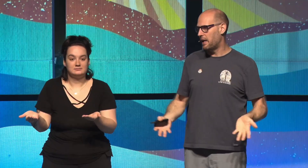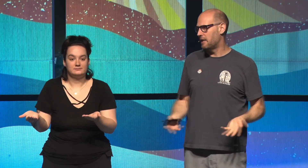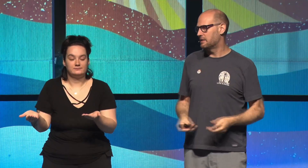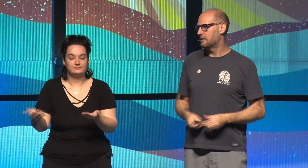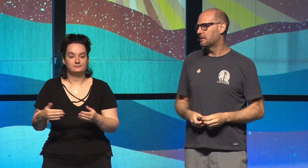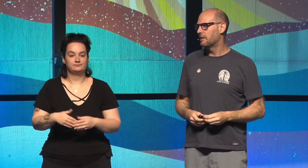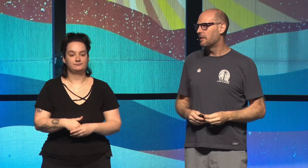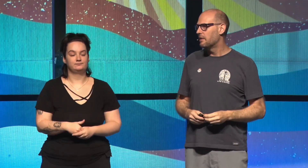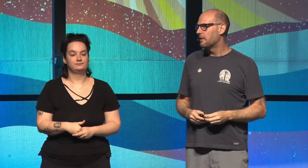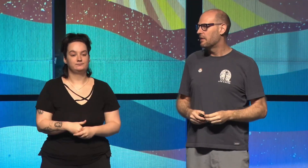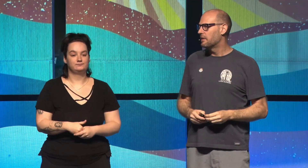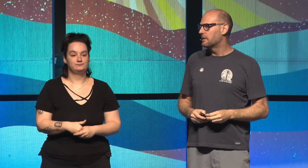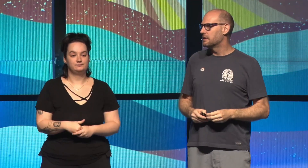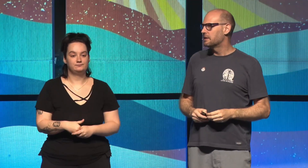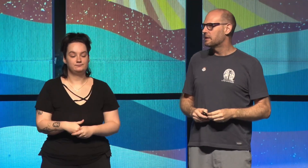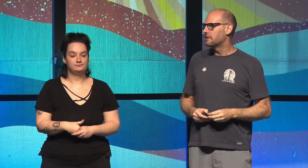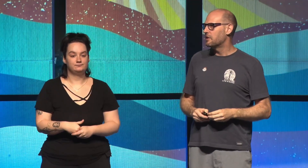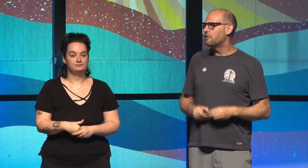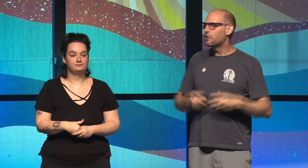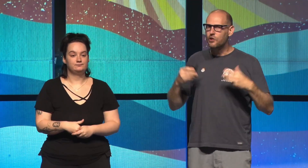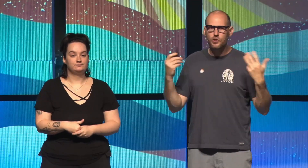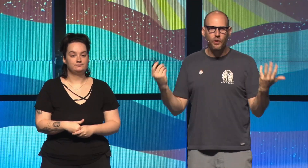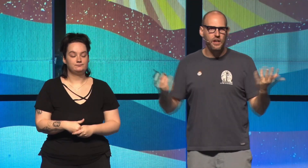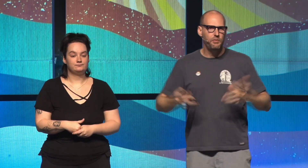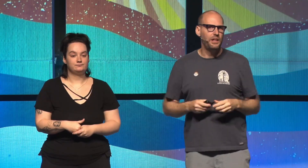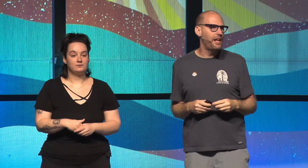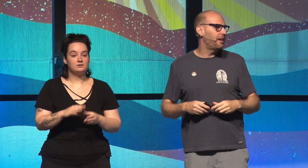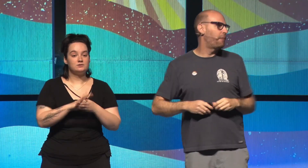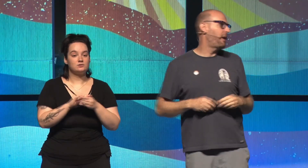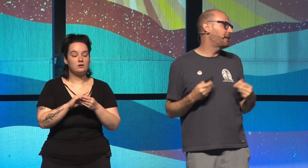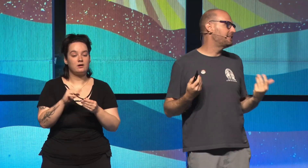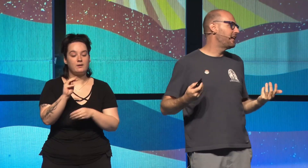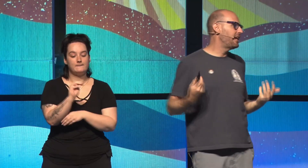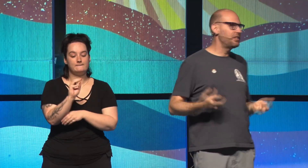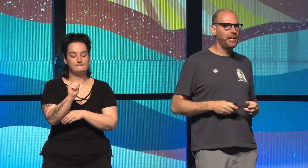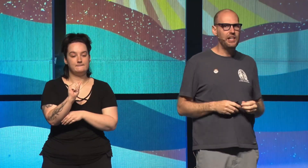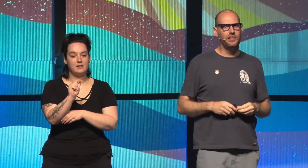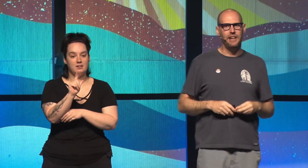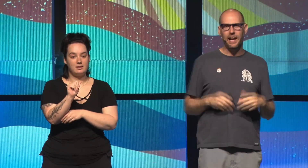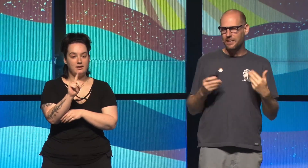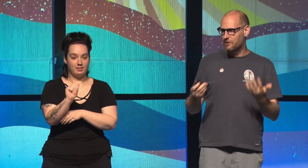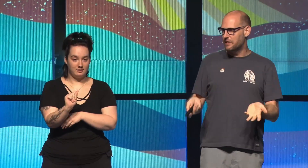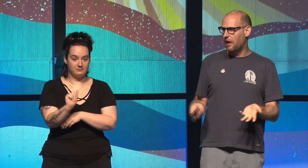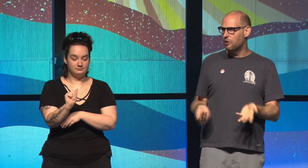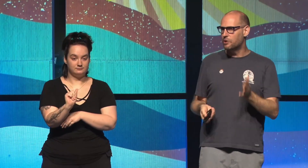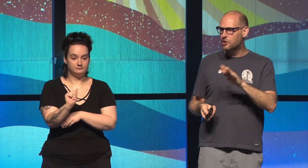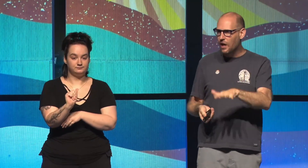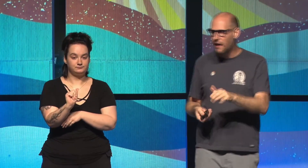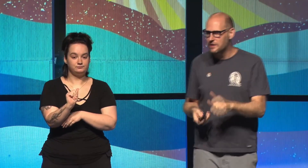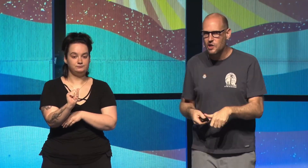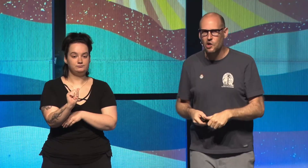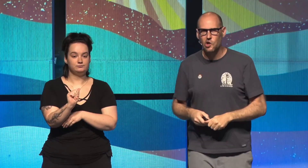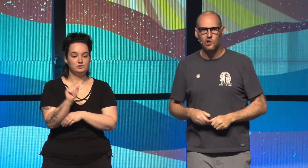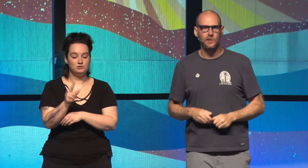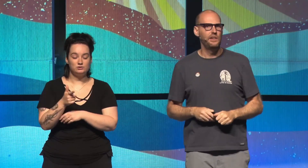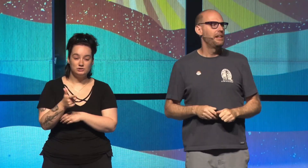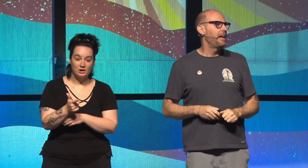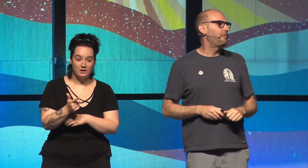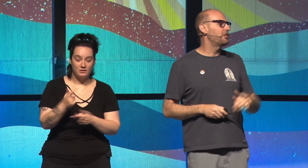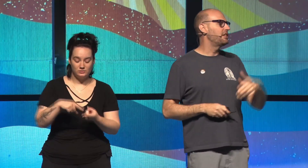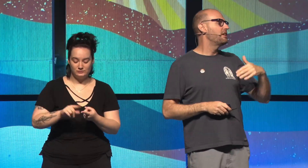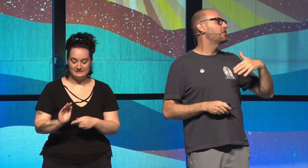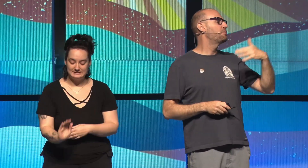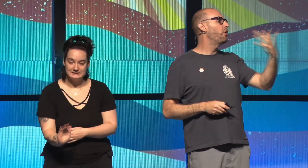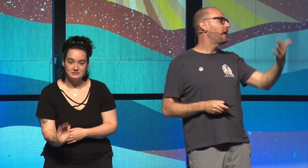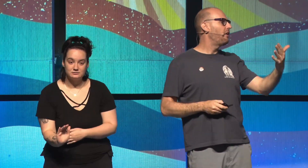the space. You've heard the story of Malayla, a Pakistani education activist now who was shot as a young girl